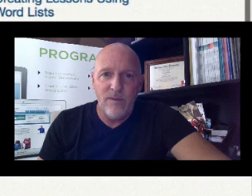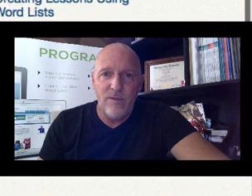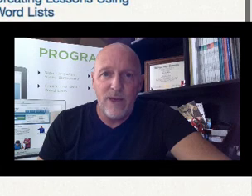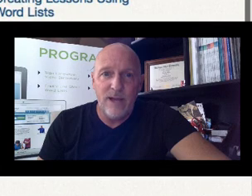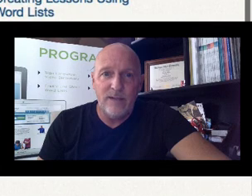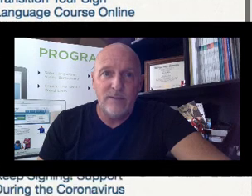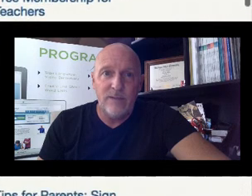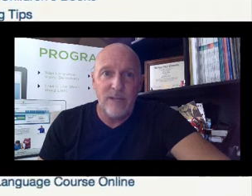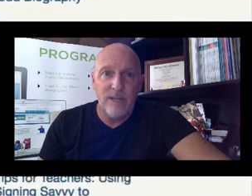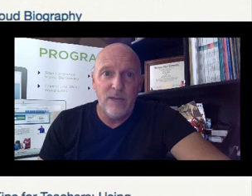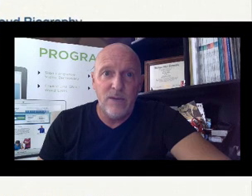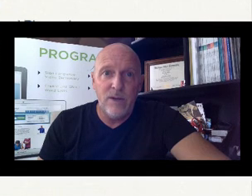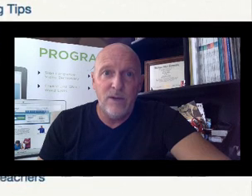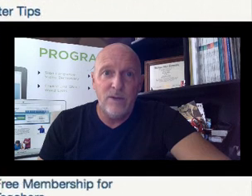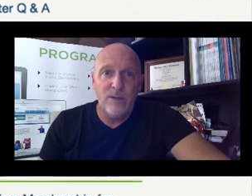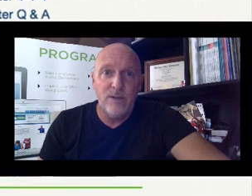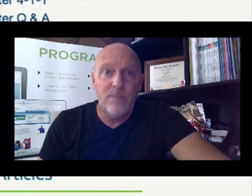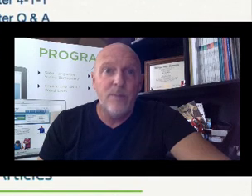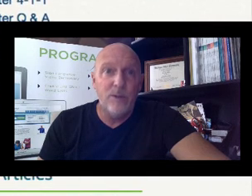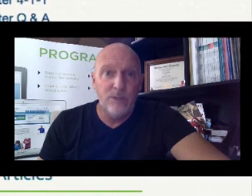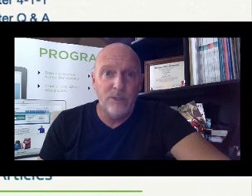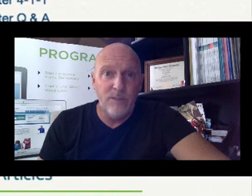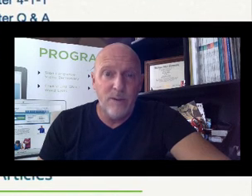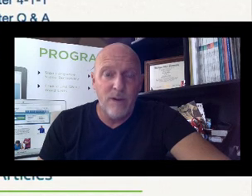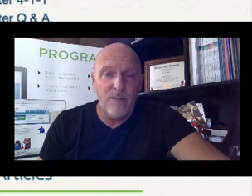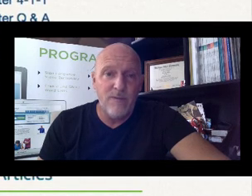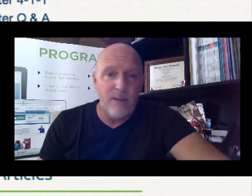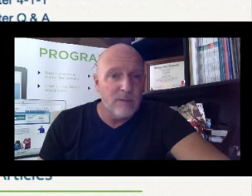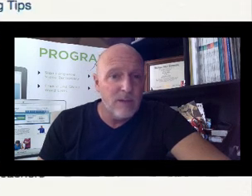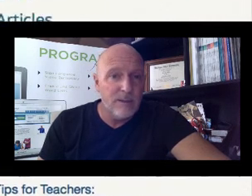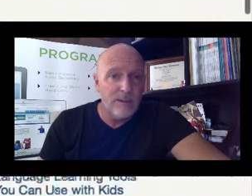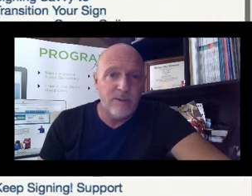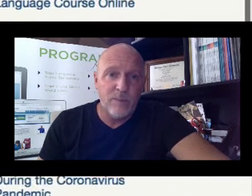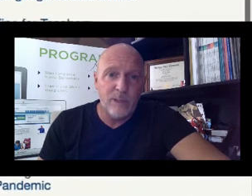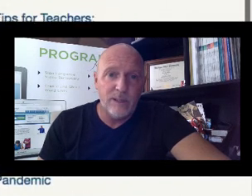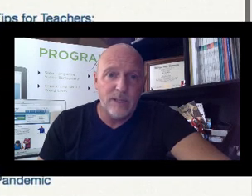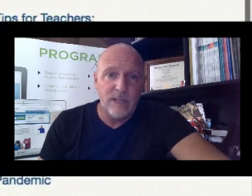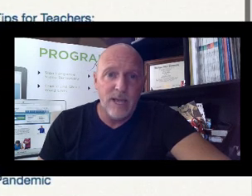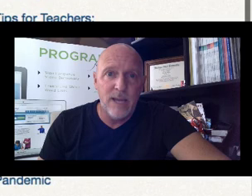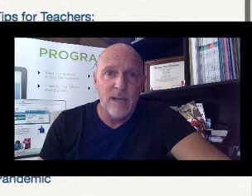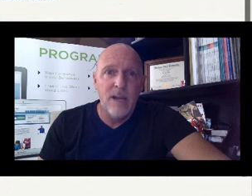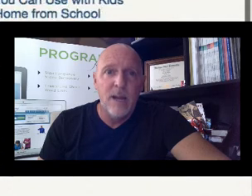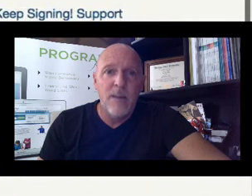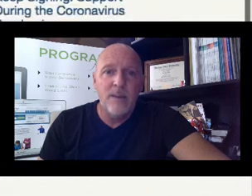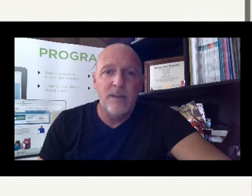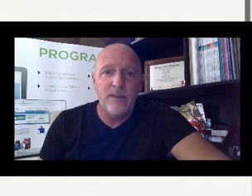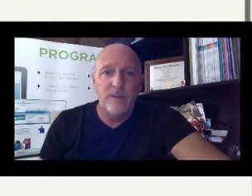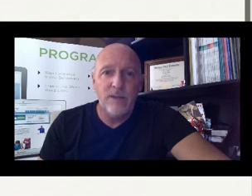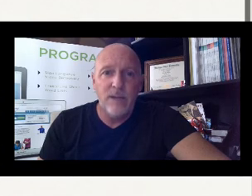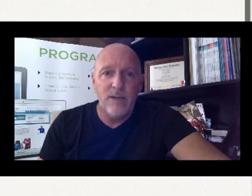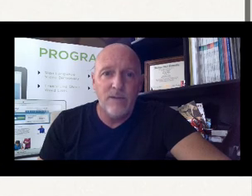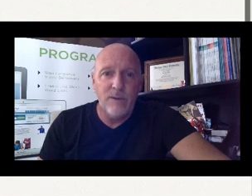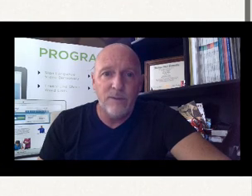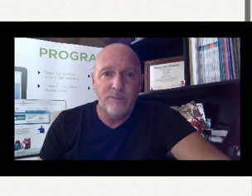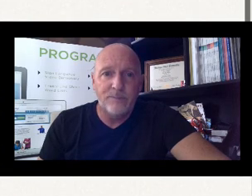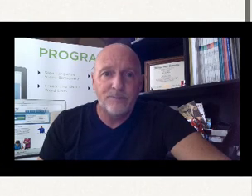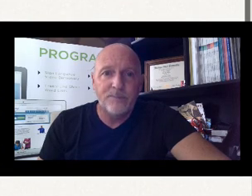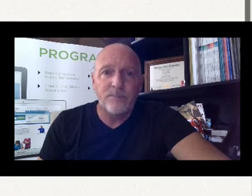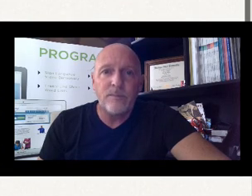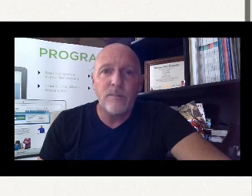an active link that you can go to then to purchase the book off of Amazon or different places like that. But then it's also going to give you